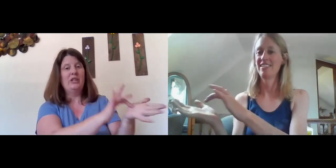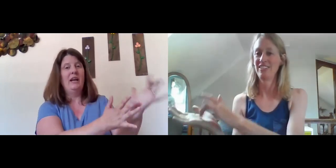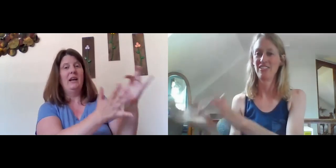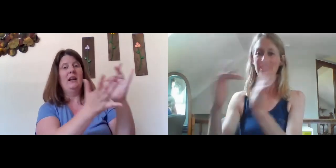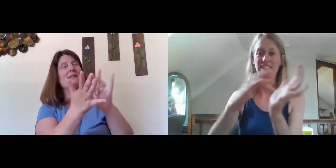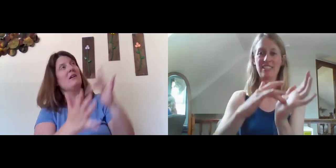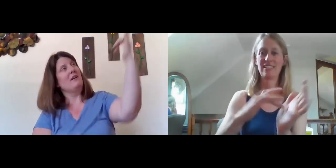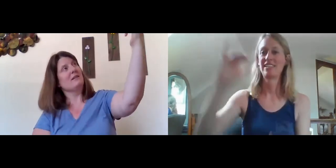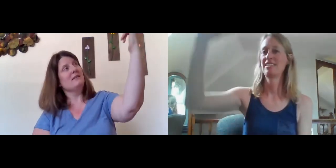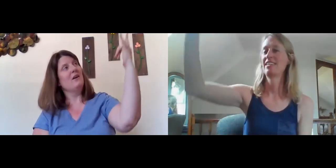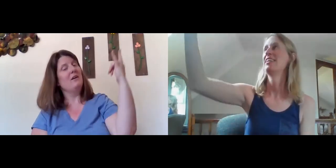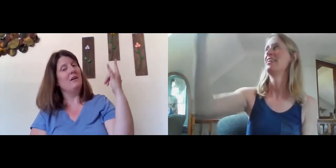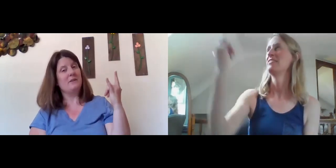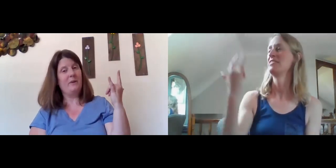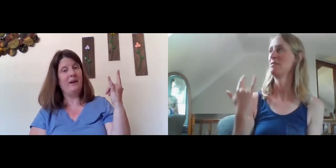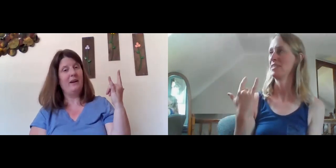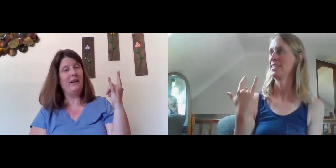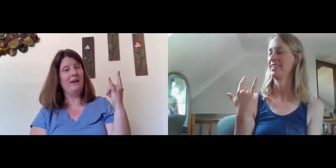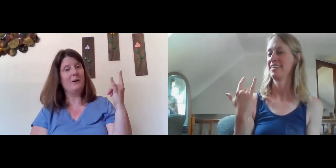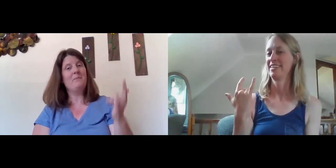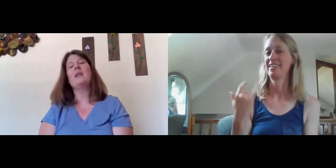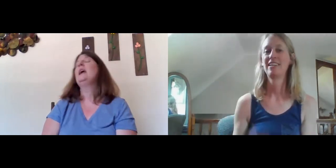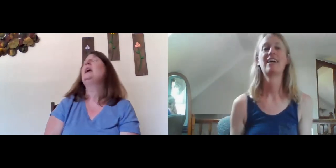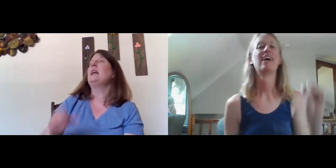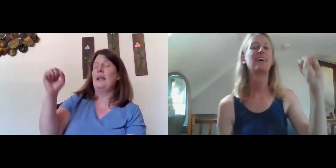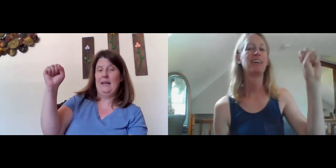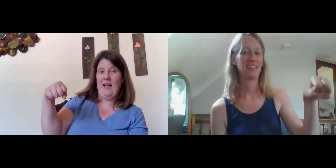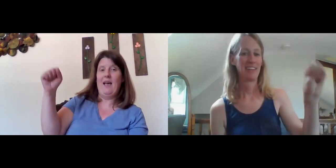Yes, Jesus loves me.